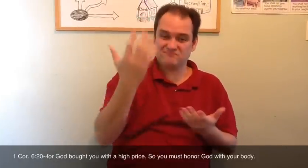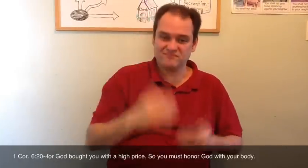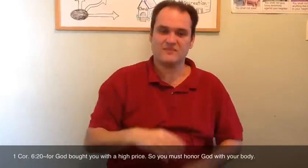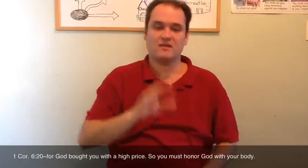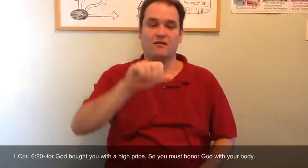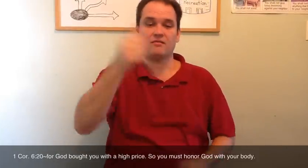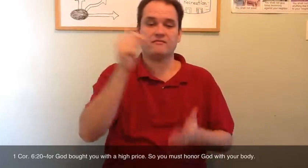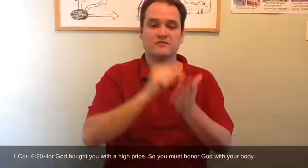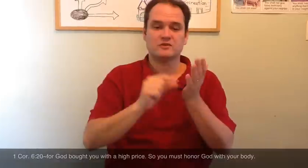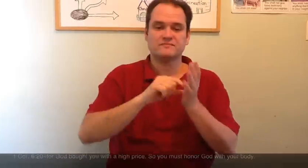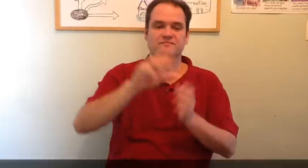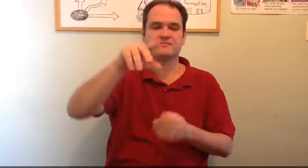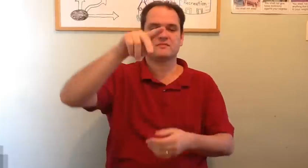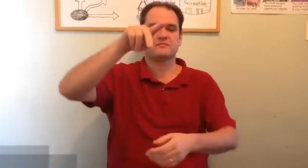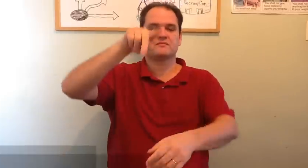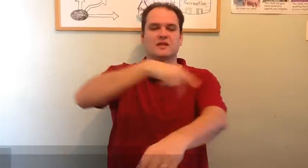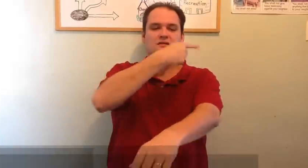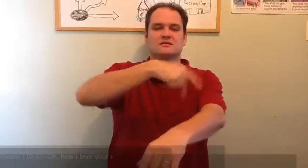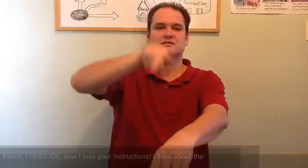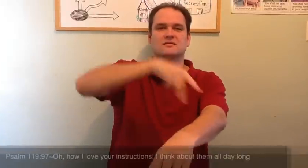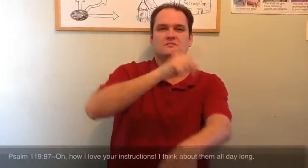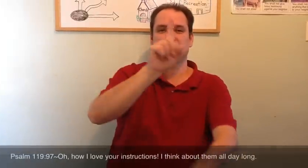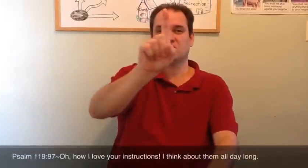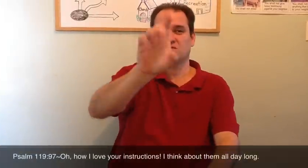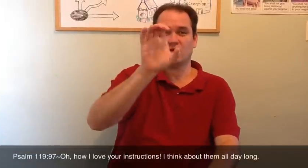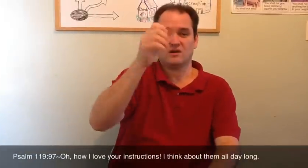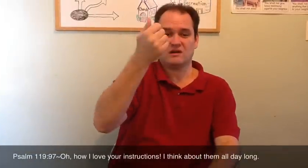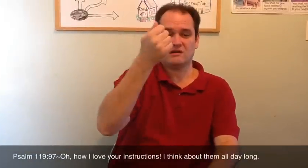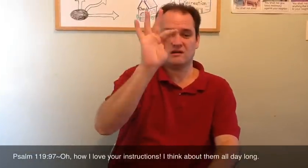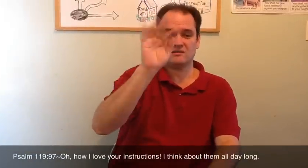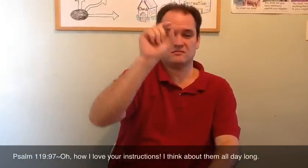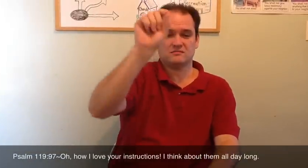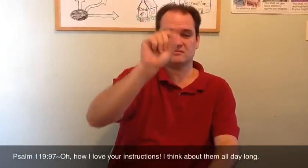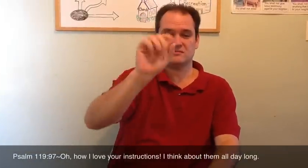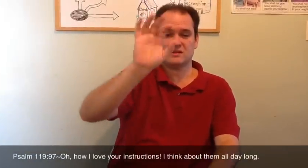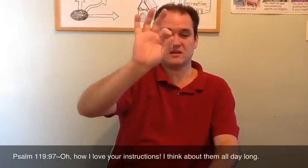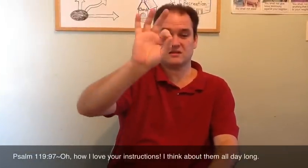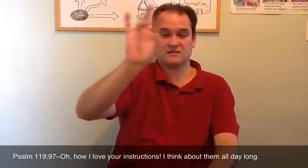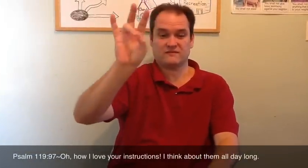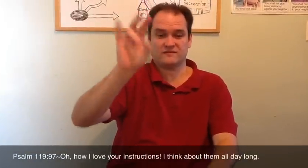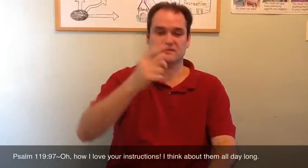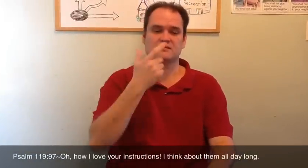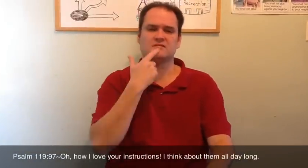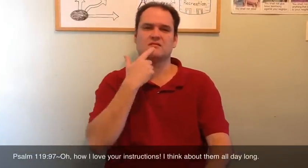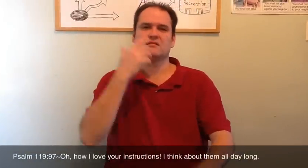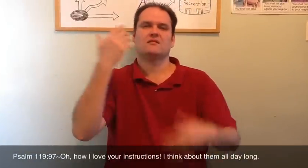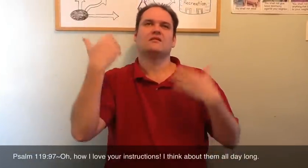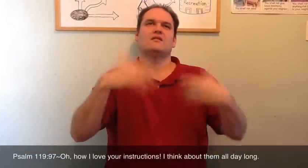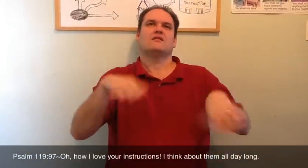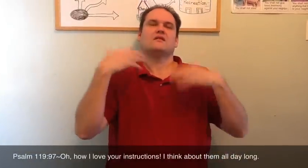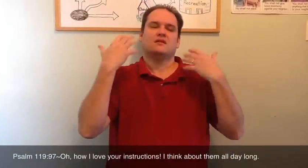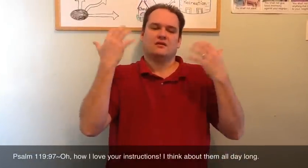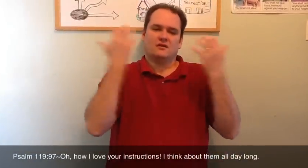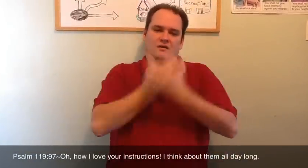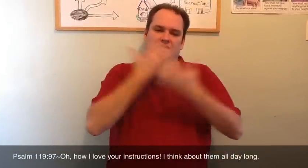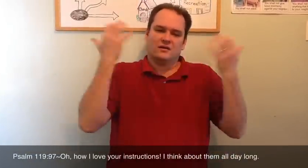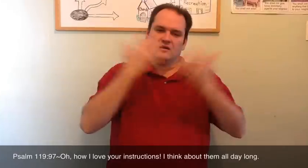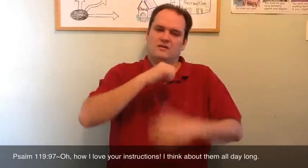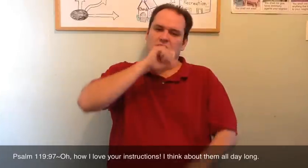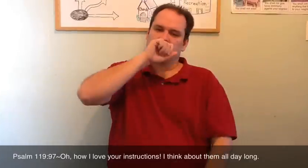body. And another verse, Psalms 119, verse 97. Oh, how I love your instructions.